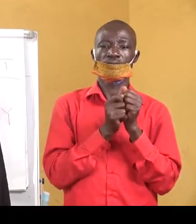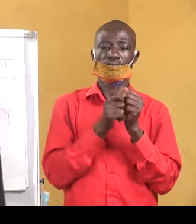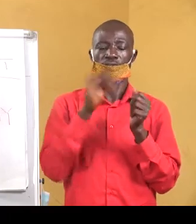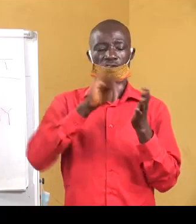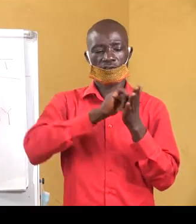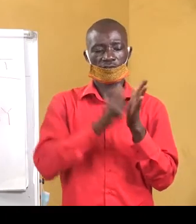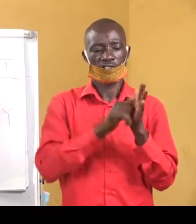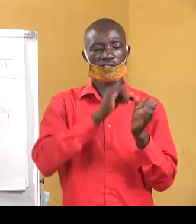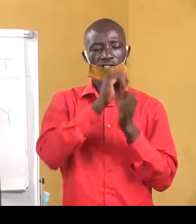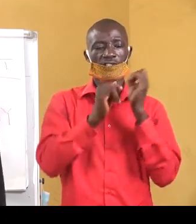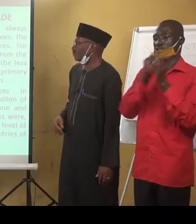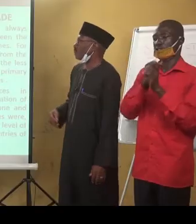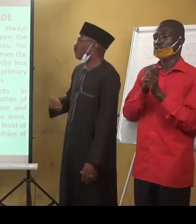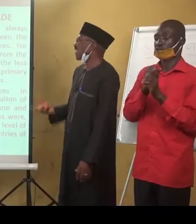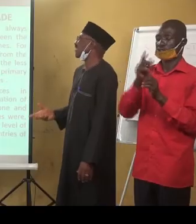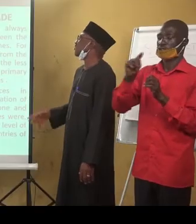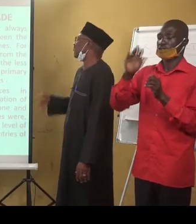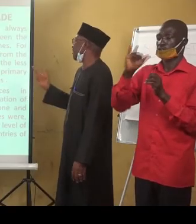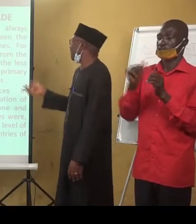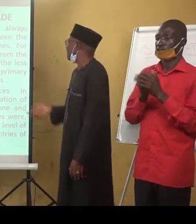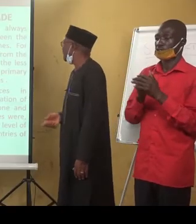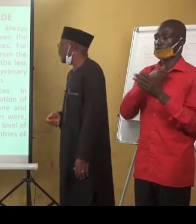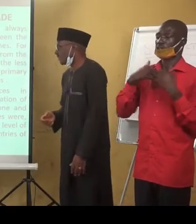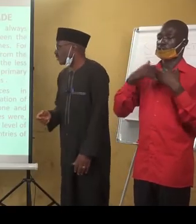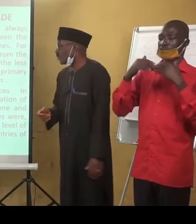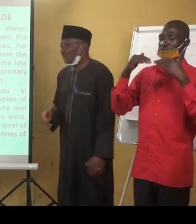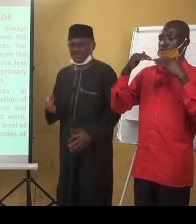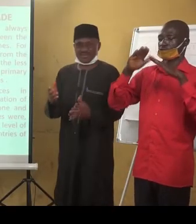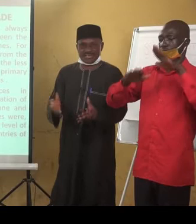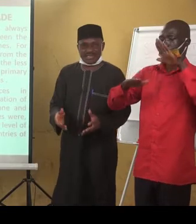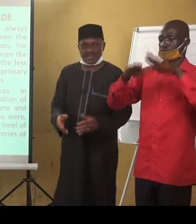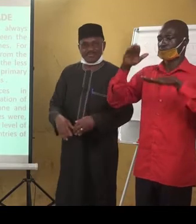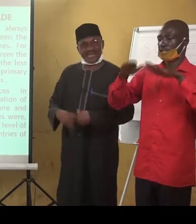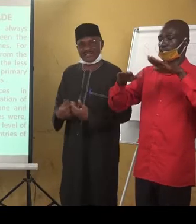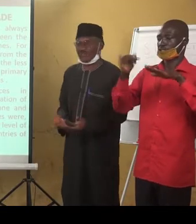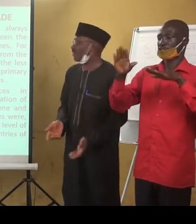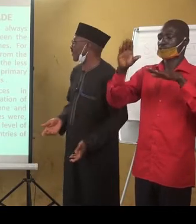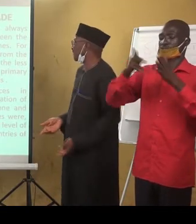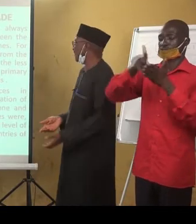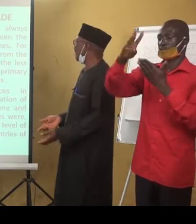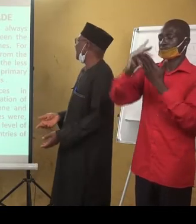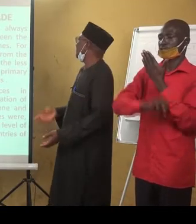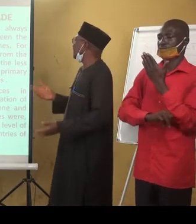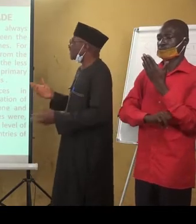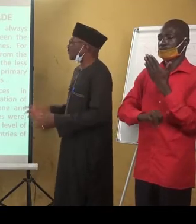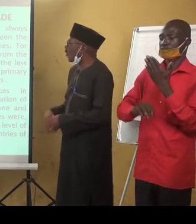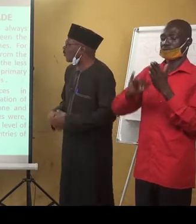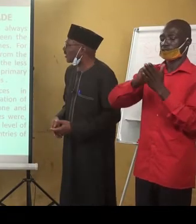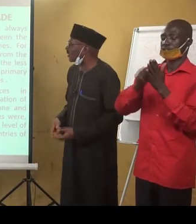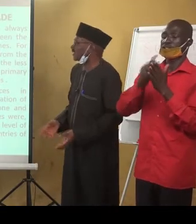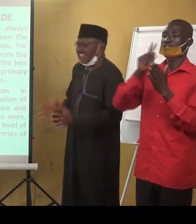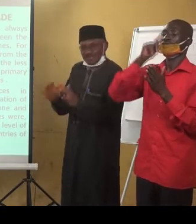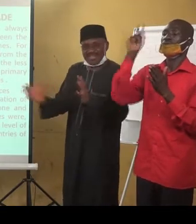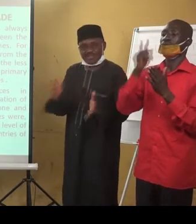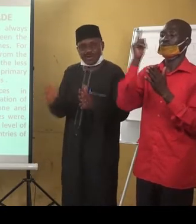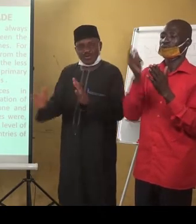of this international trade. Balance of payment. What do you understand by balance of payment? There's always